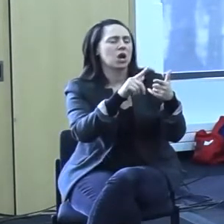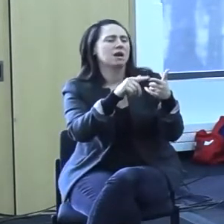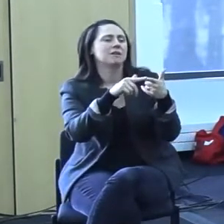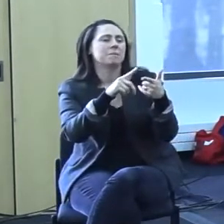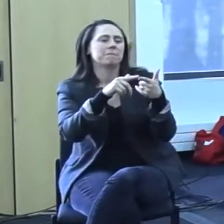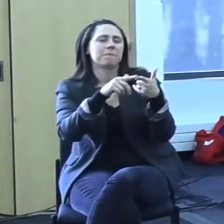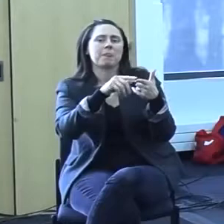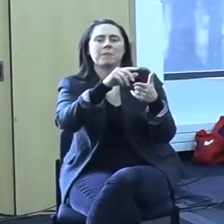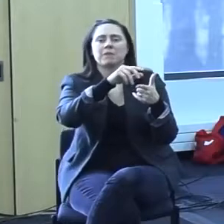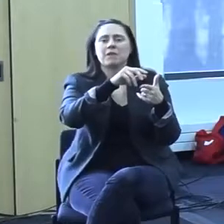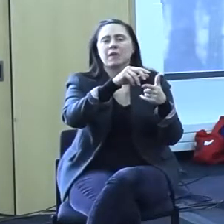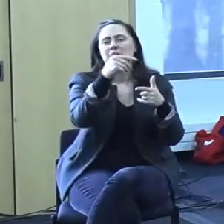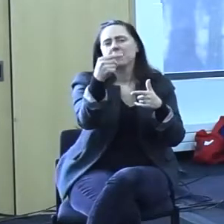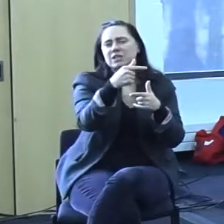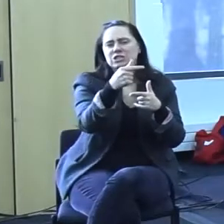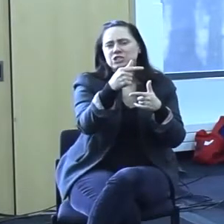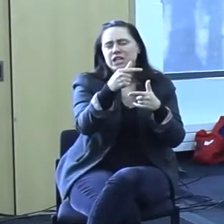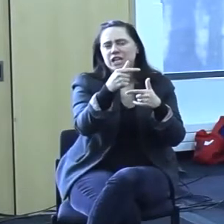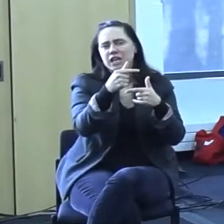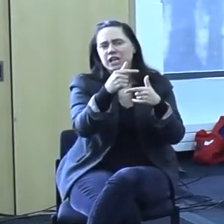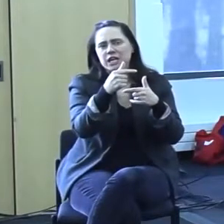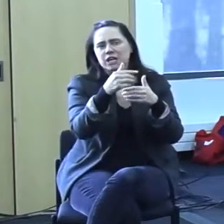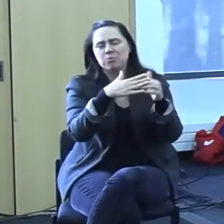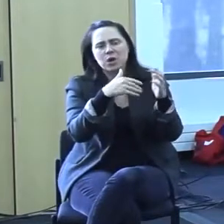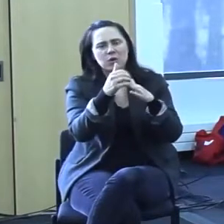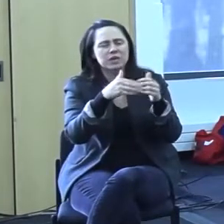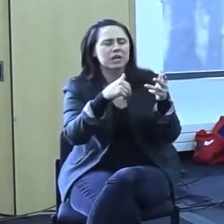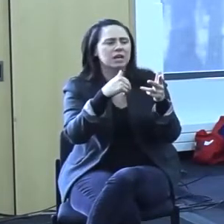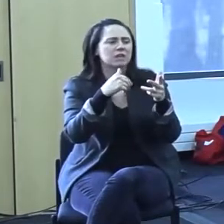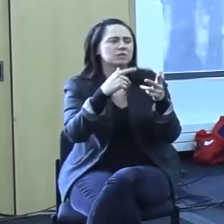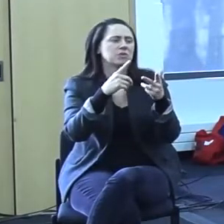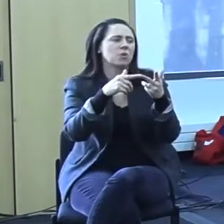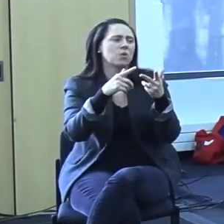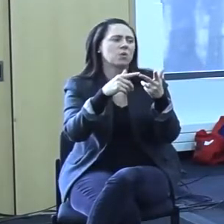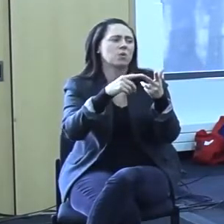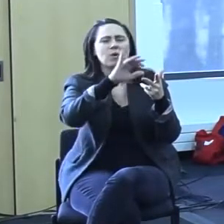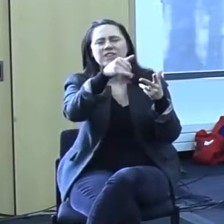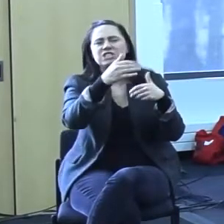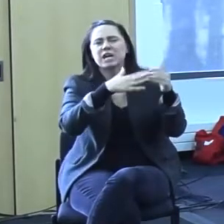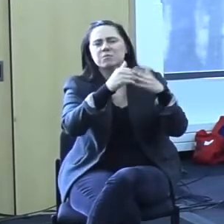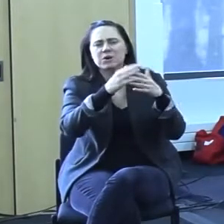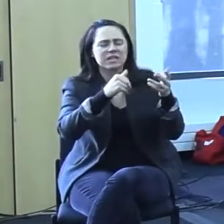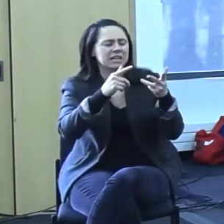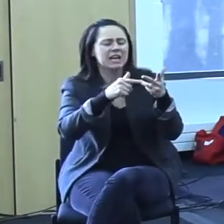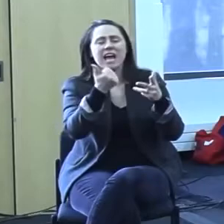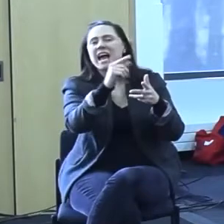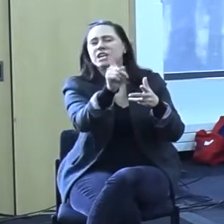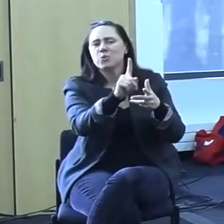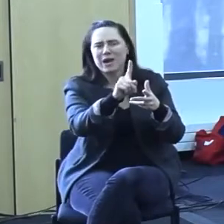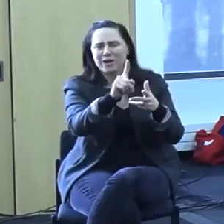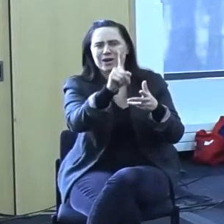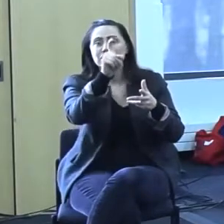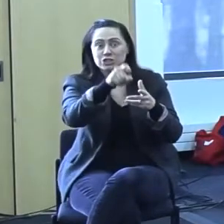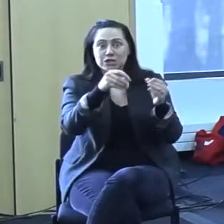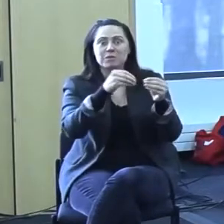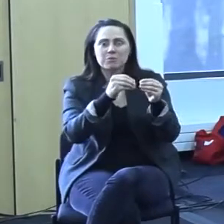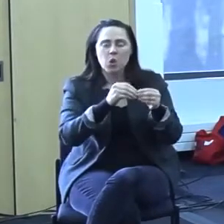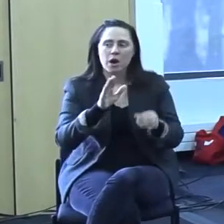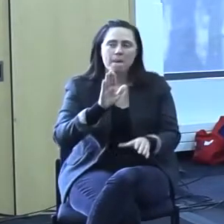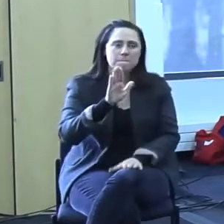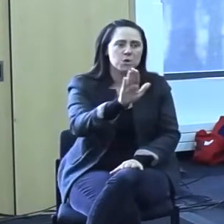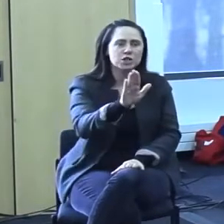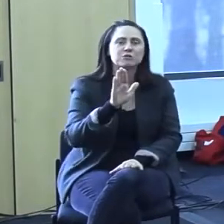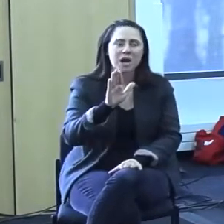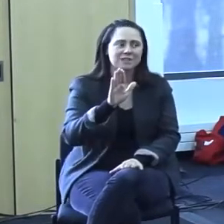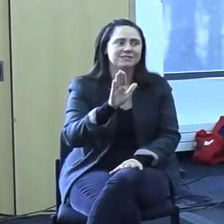and the J buildings also, or anywhere in the building. It should be more push